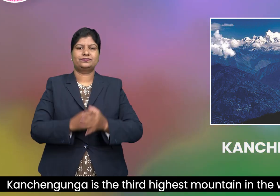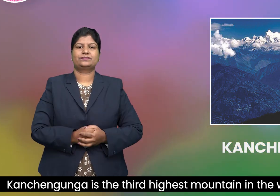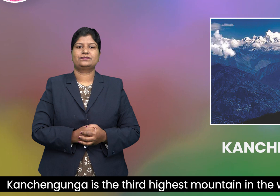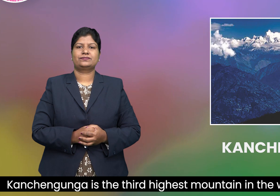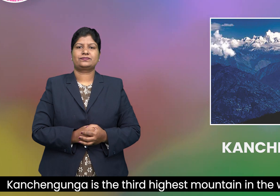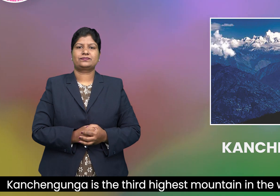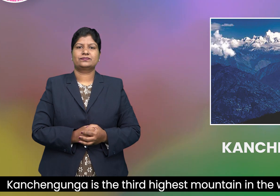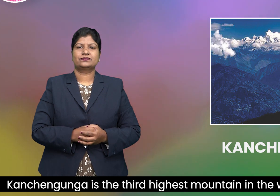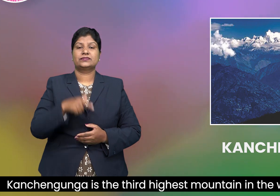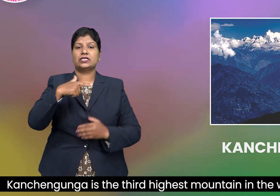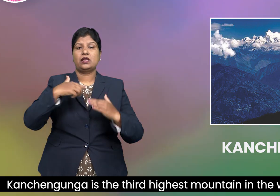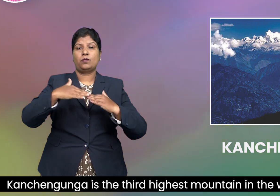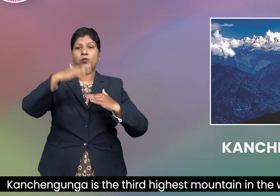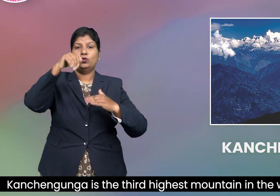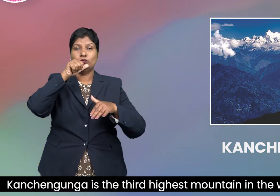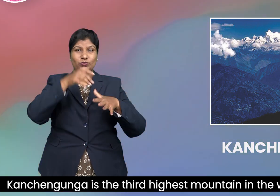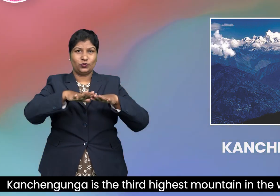above sea level